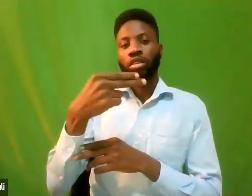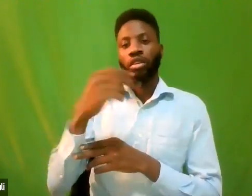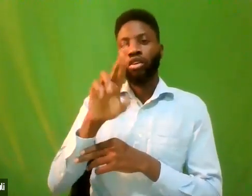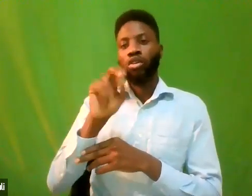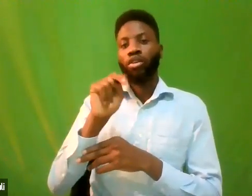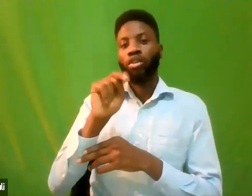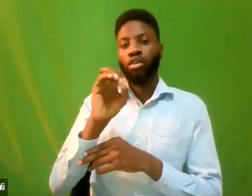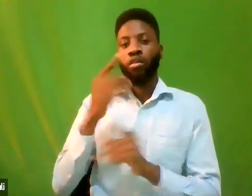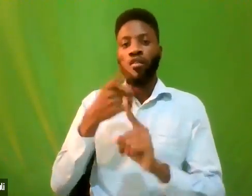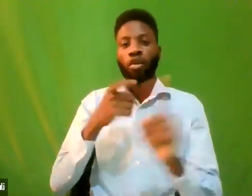volunteer, please.